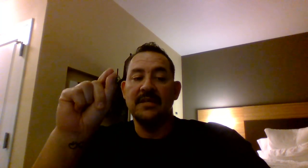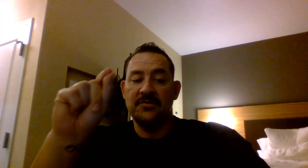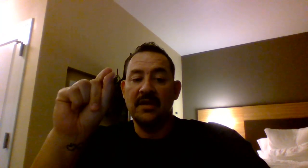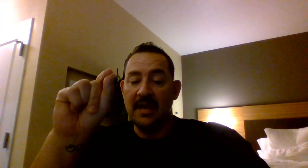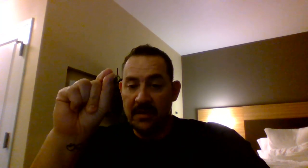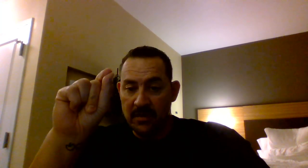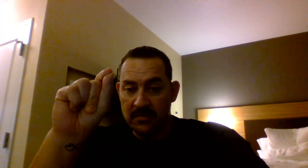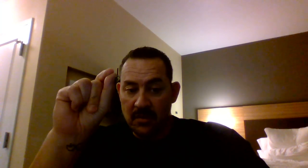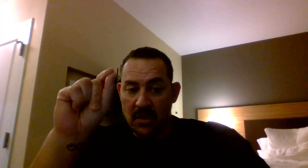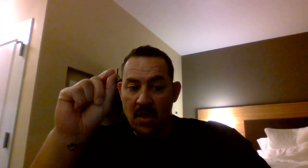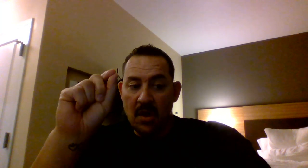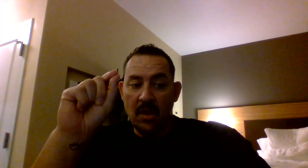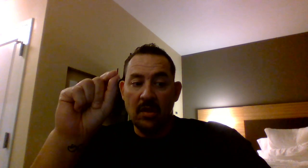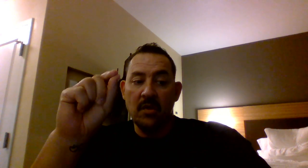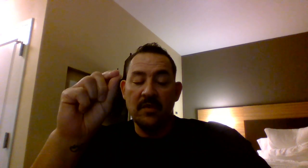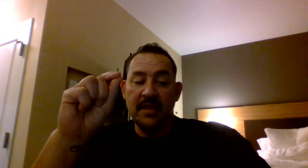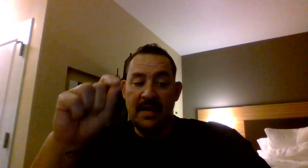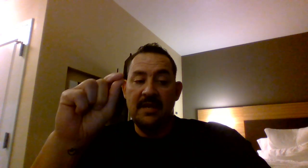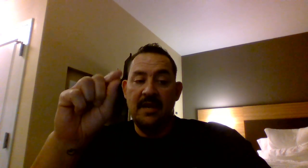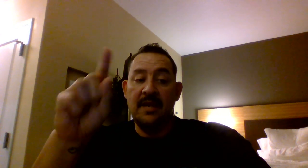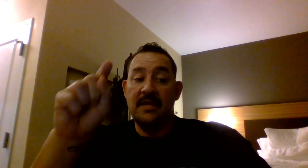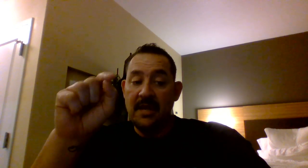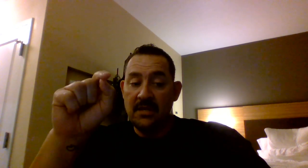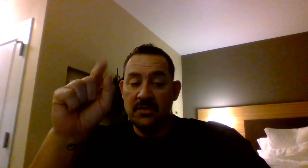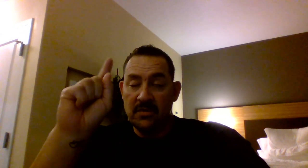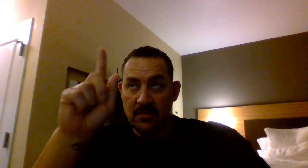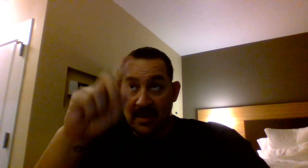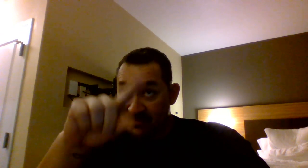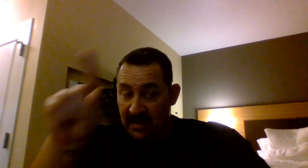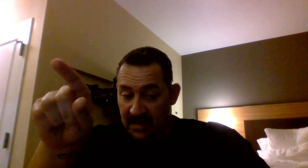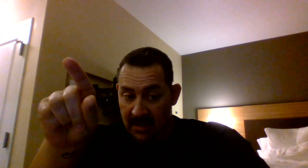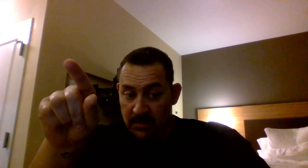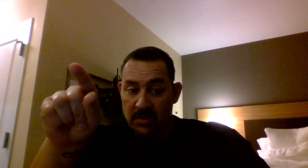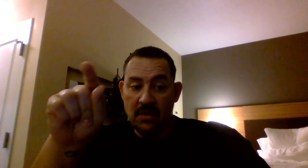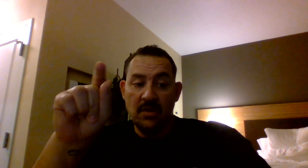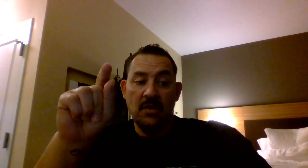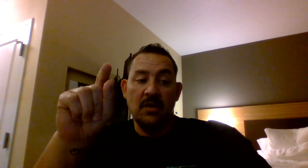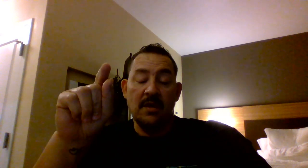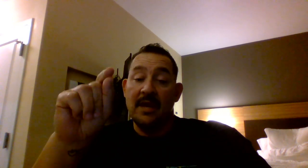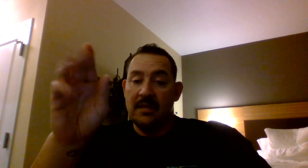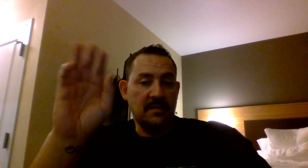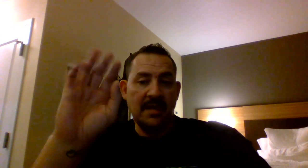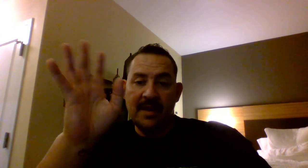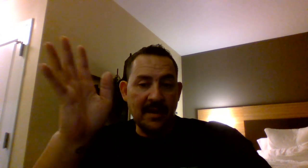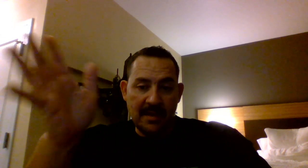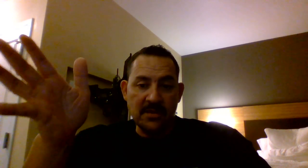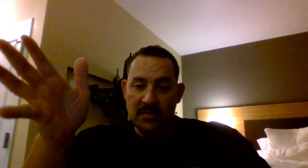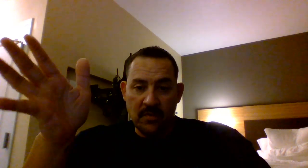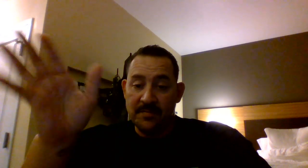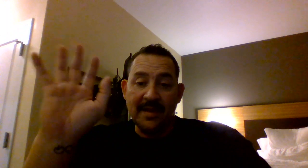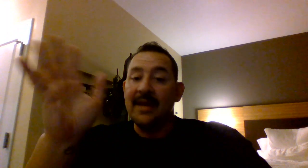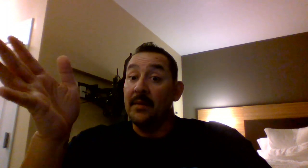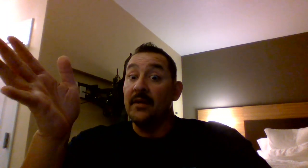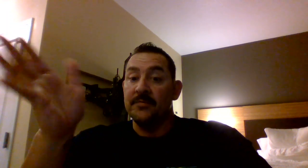electron carriers, along with 8 NADH and 2 FADH. I could say NADH, the words, but I can't pronounce them.